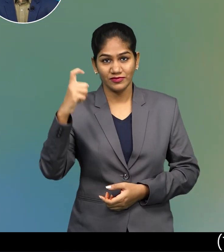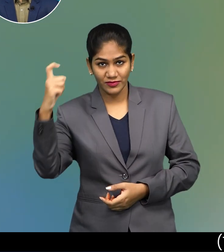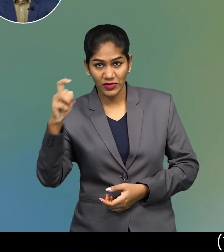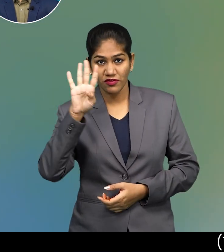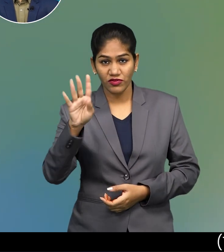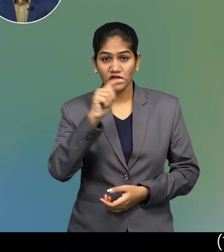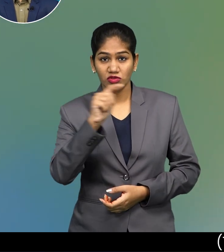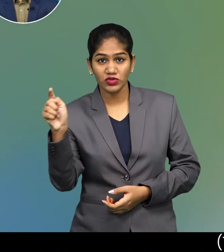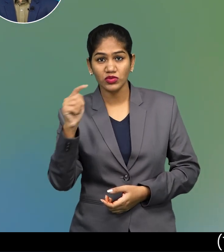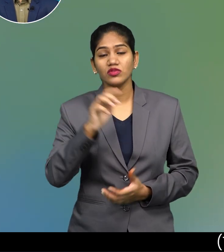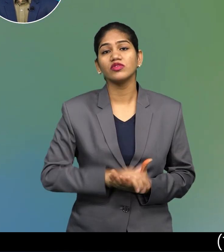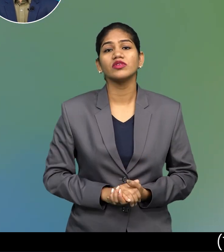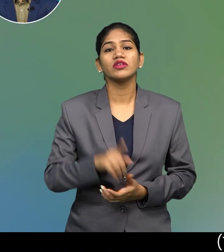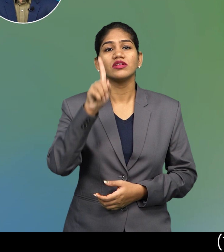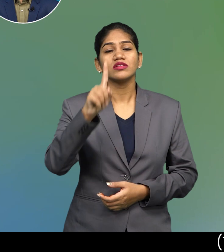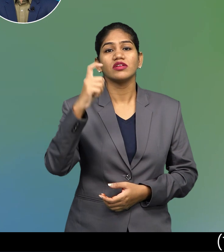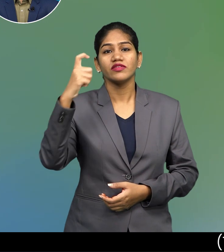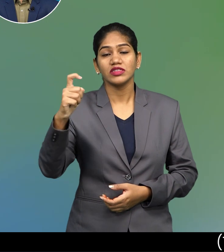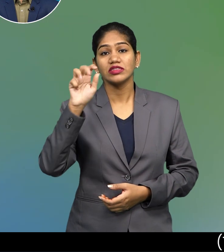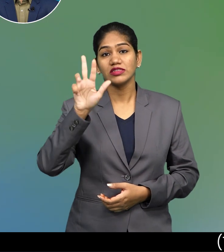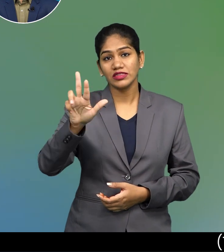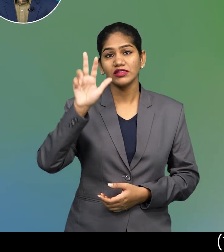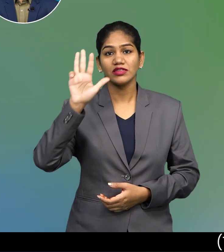1774 to 1789 CE,